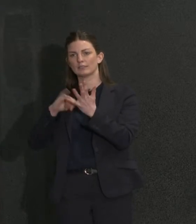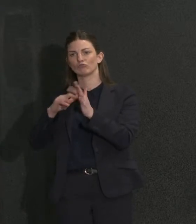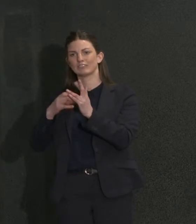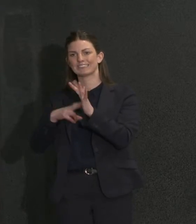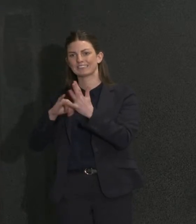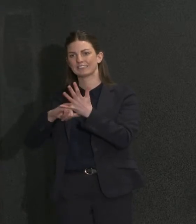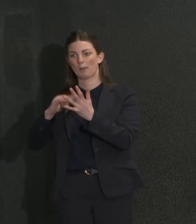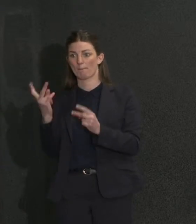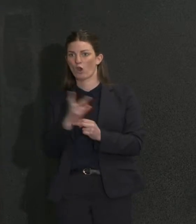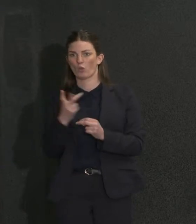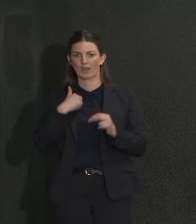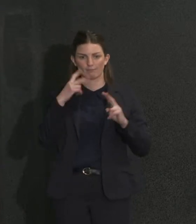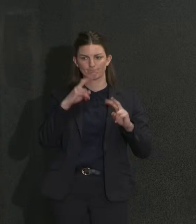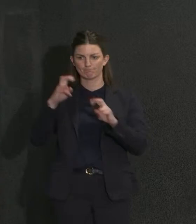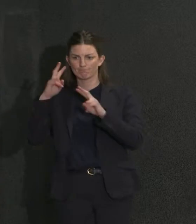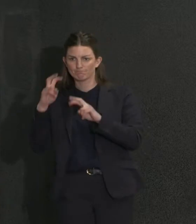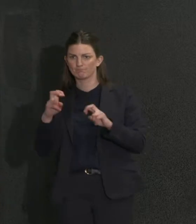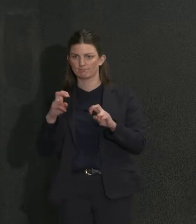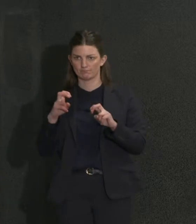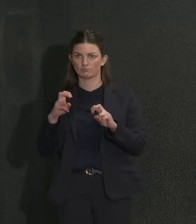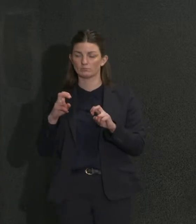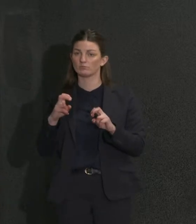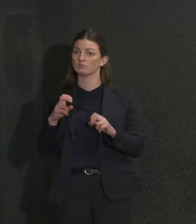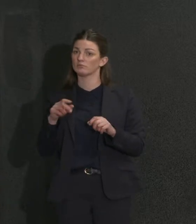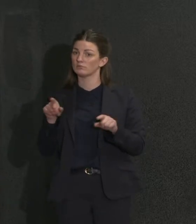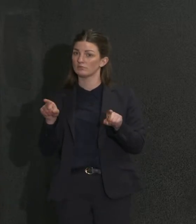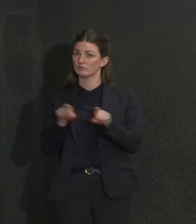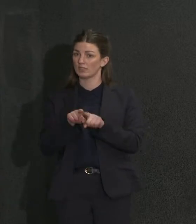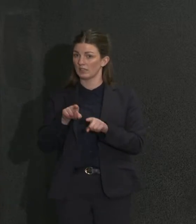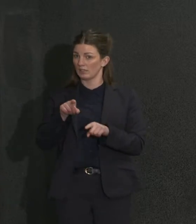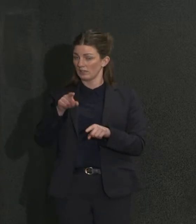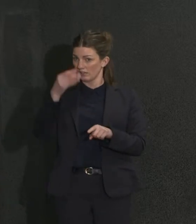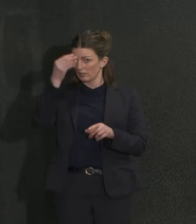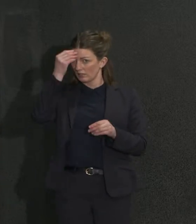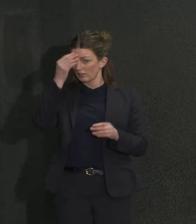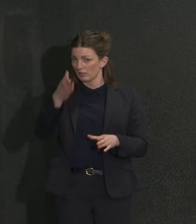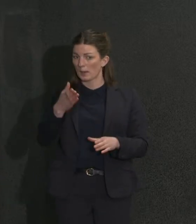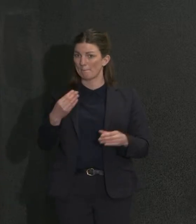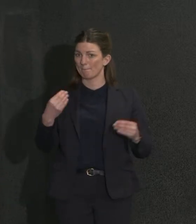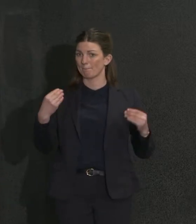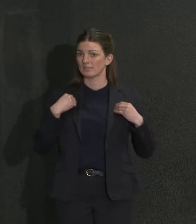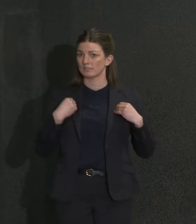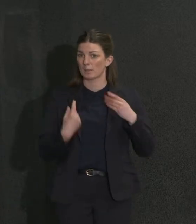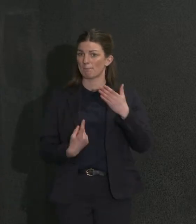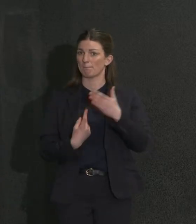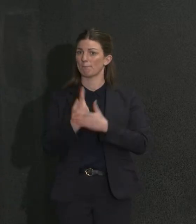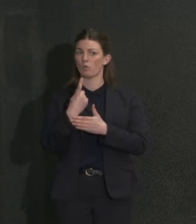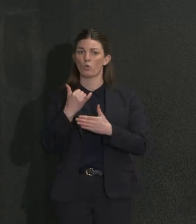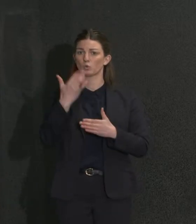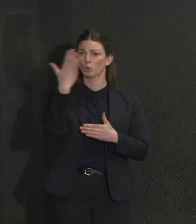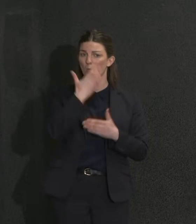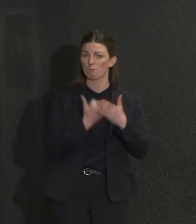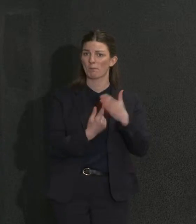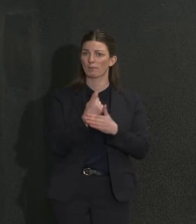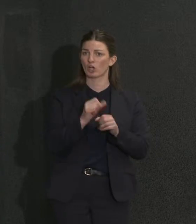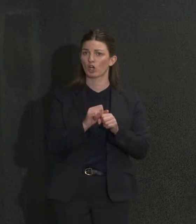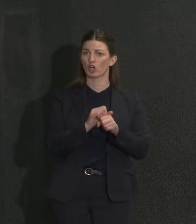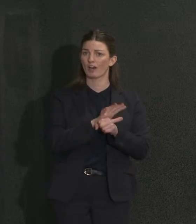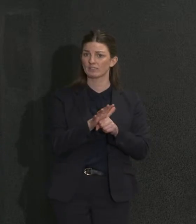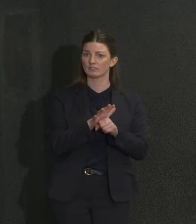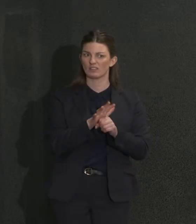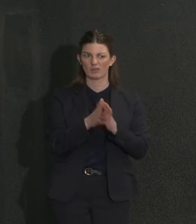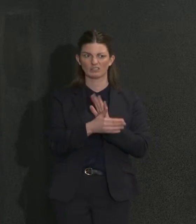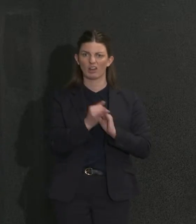sites, as we say every single time, those venues have done nothing wrong. The virus does not discriminate in terms of where it goes. These